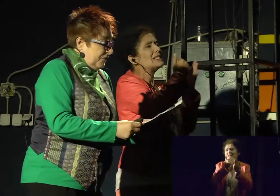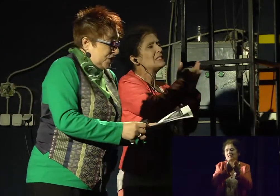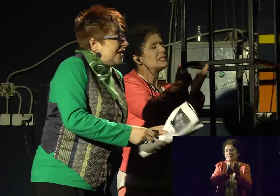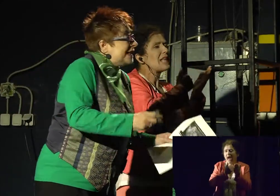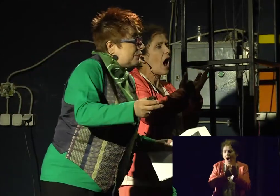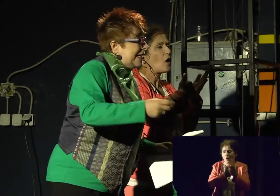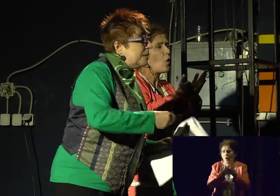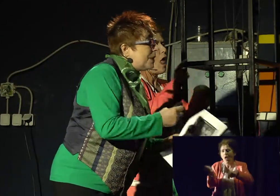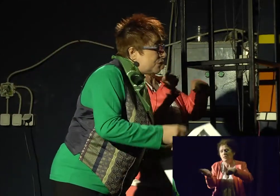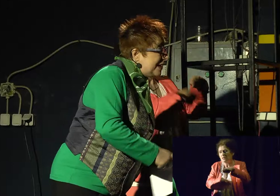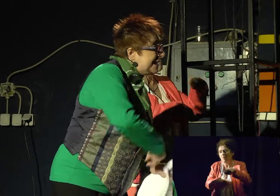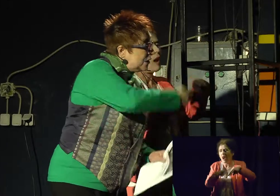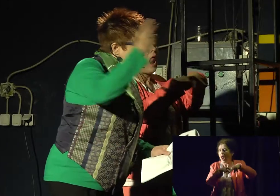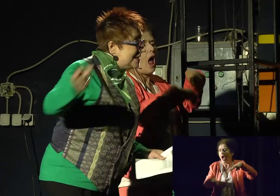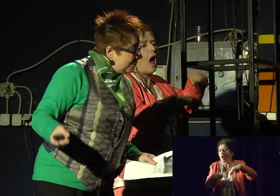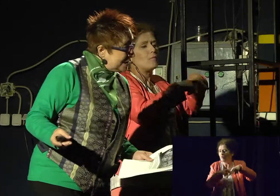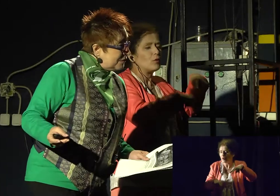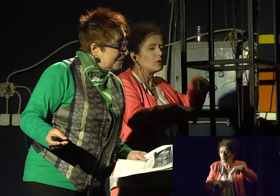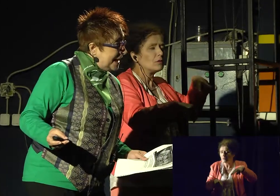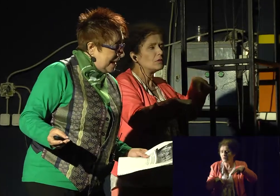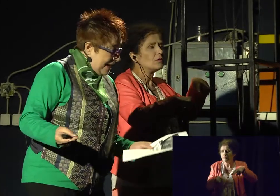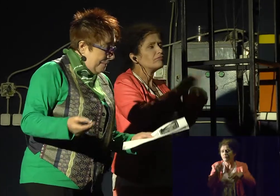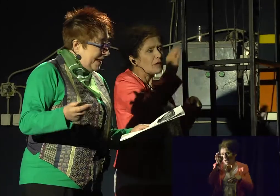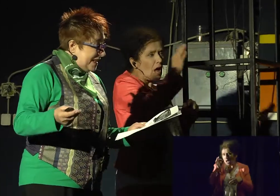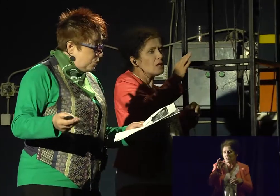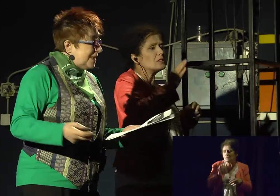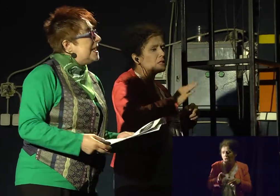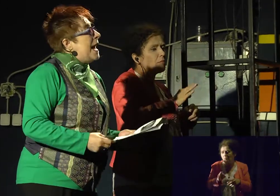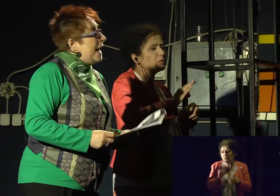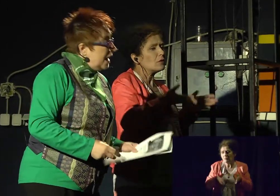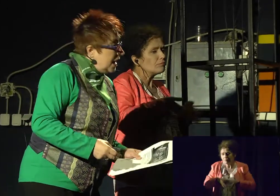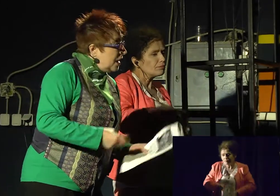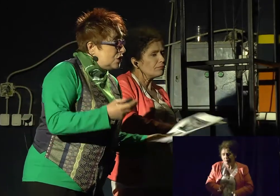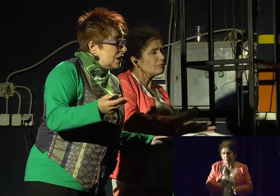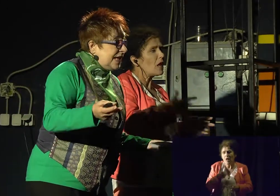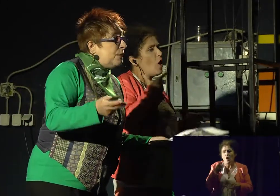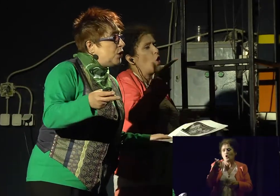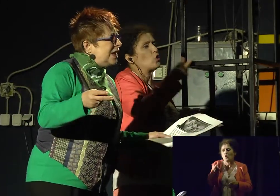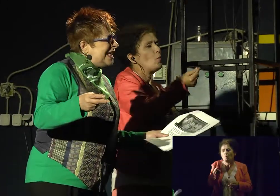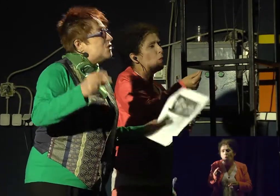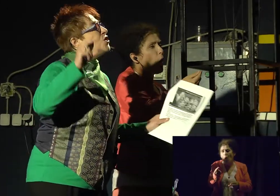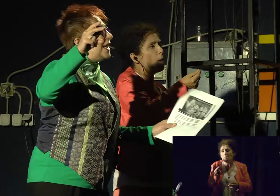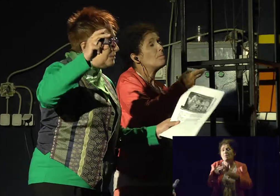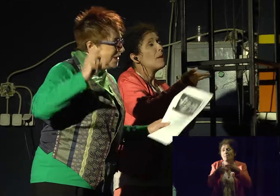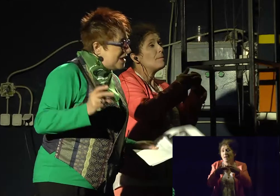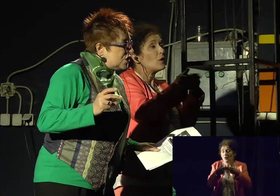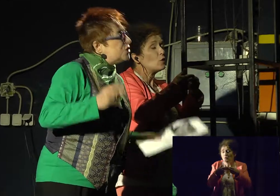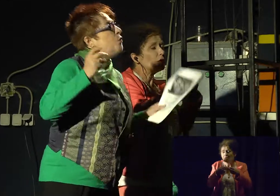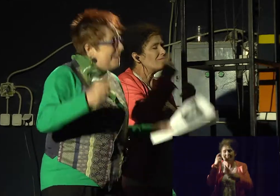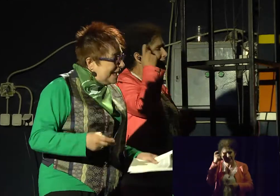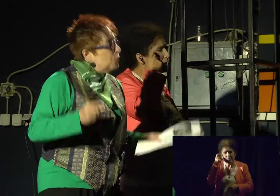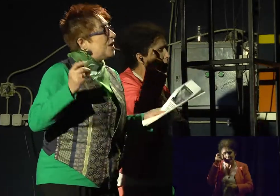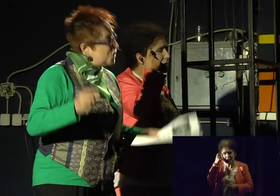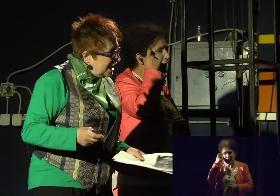the fertility rate, the birth rate, nearly doubled in Romania. But guess what? They were calling it child production.